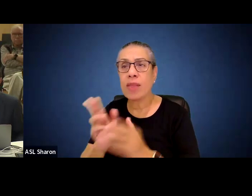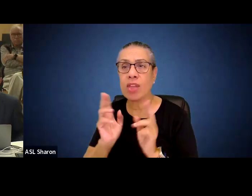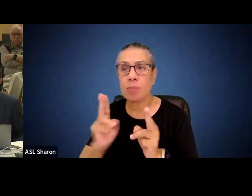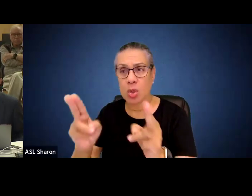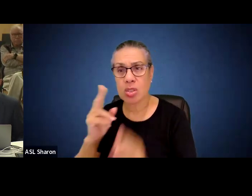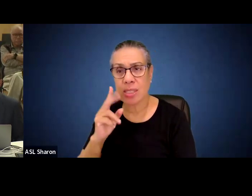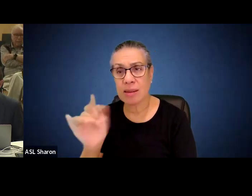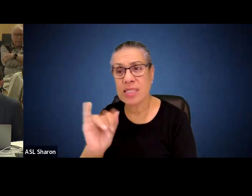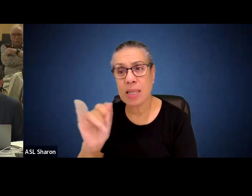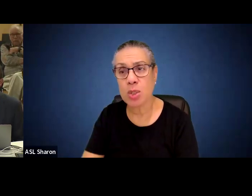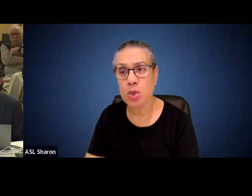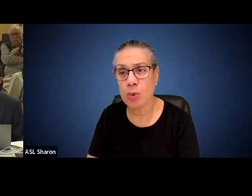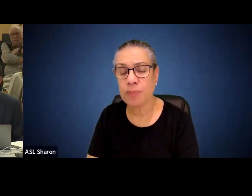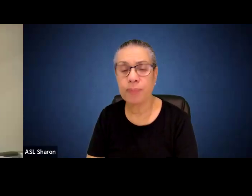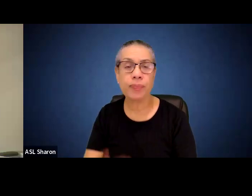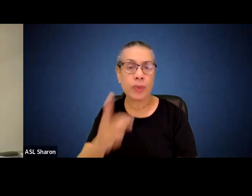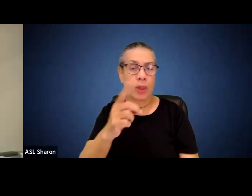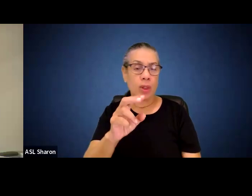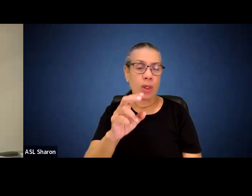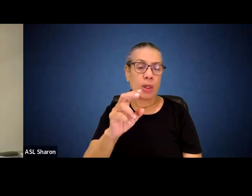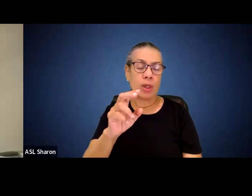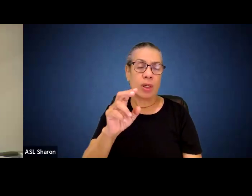last question here, and I appreciate this, and